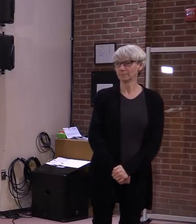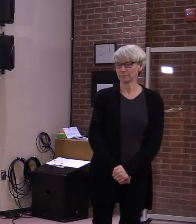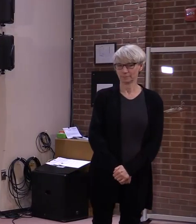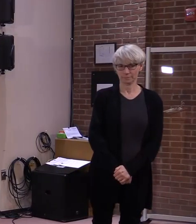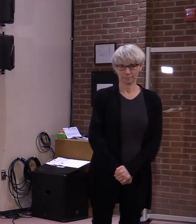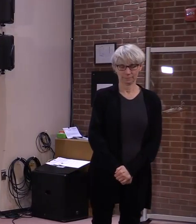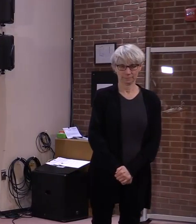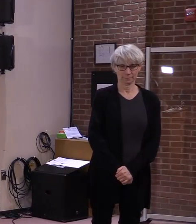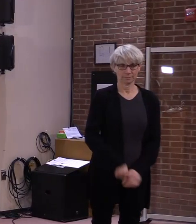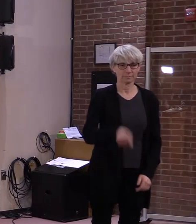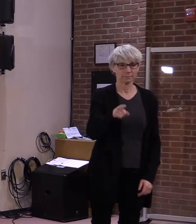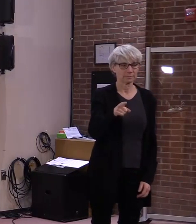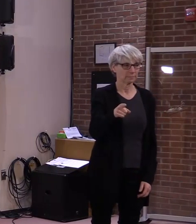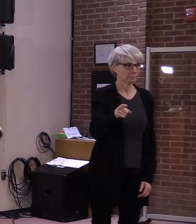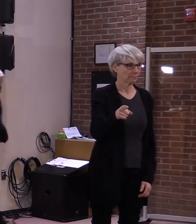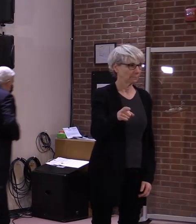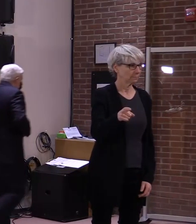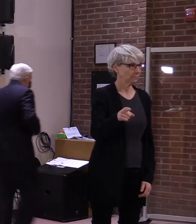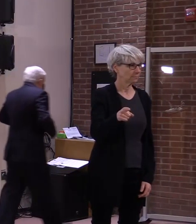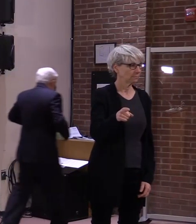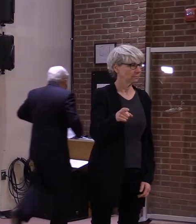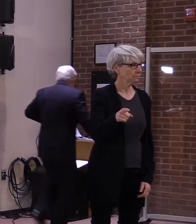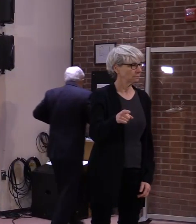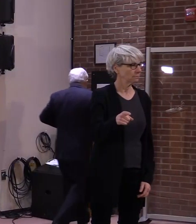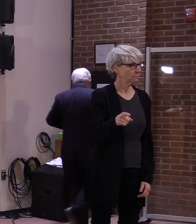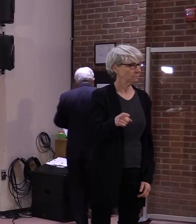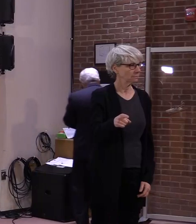Mike. Tom, Compass, Vermont.